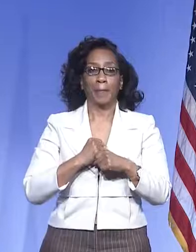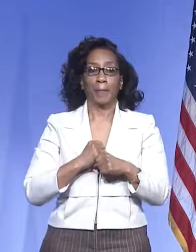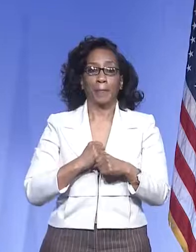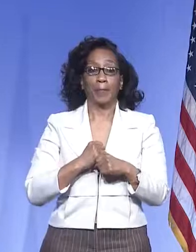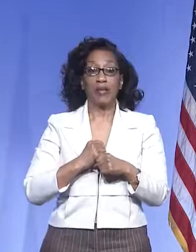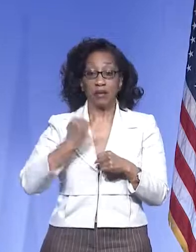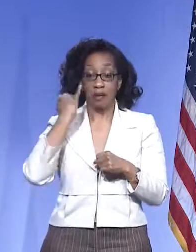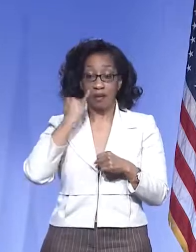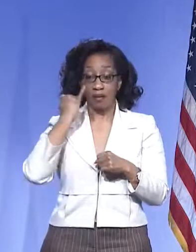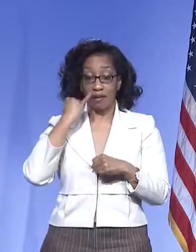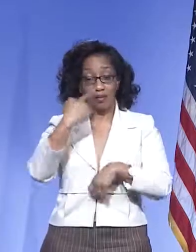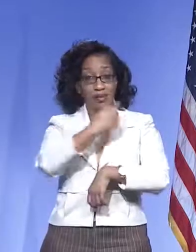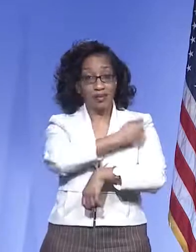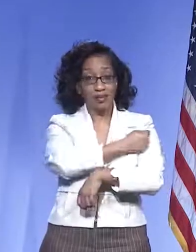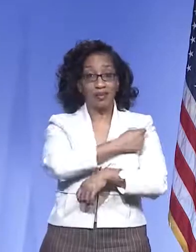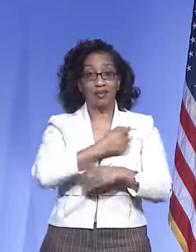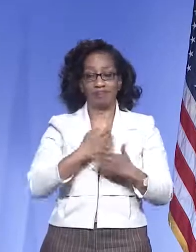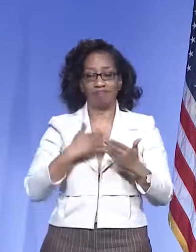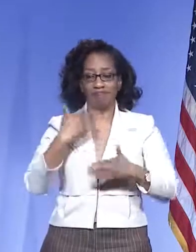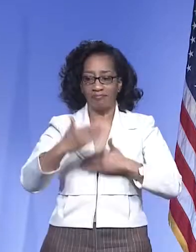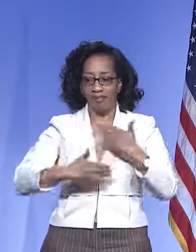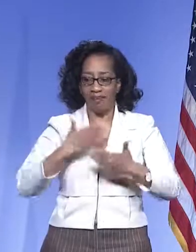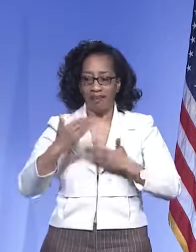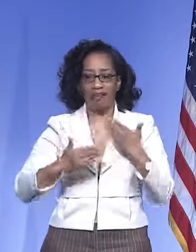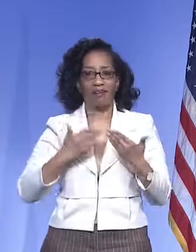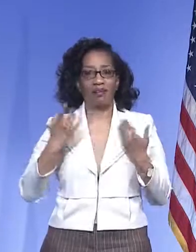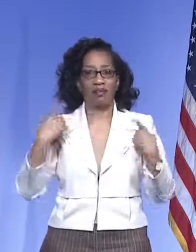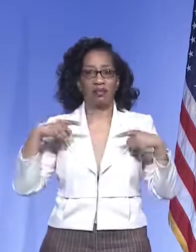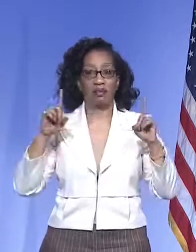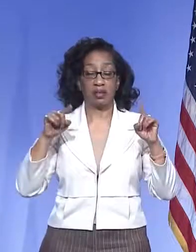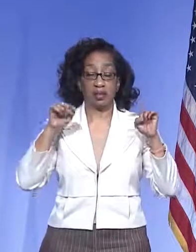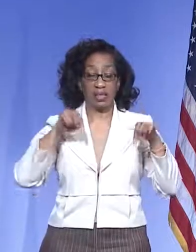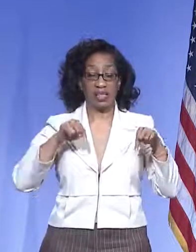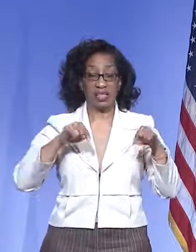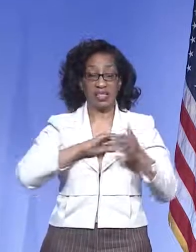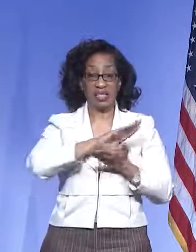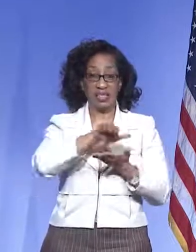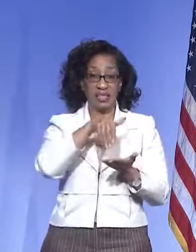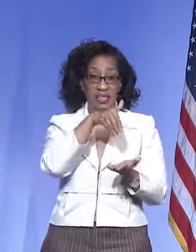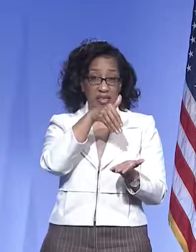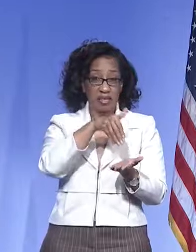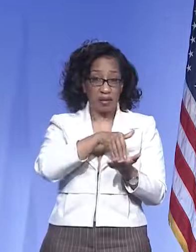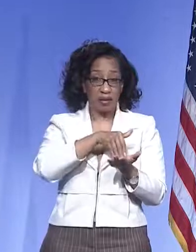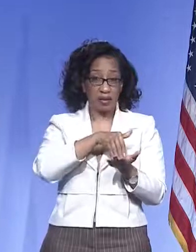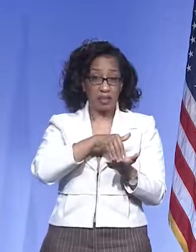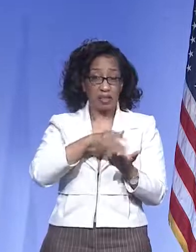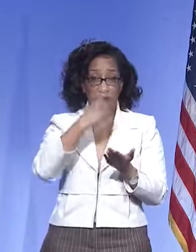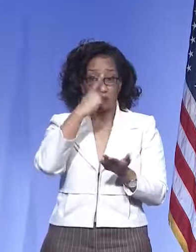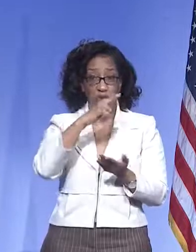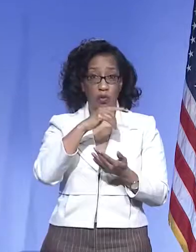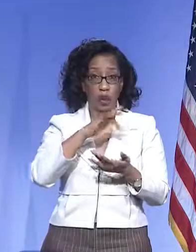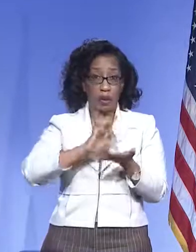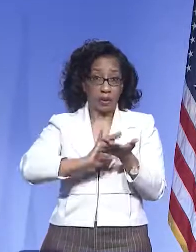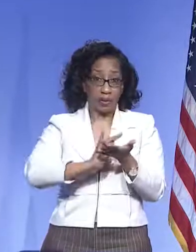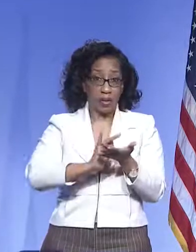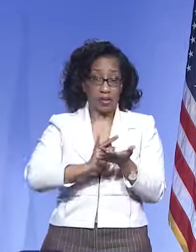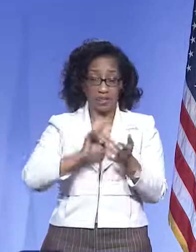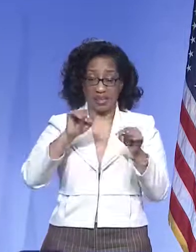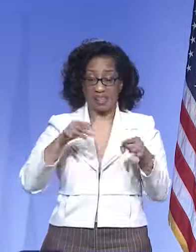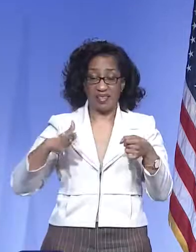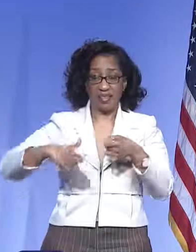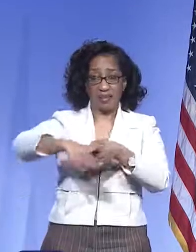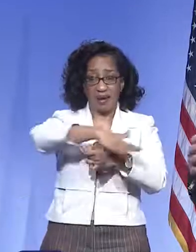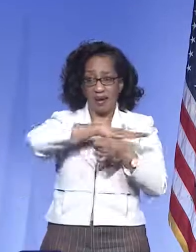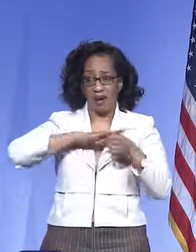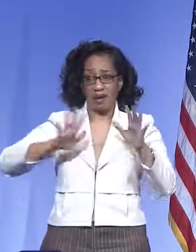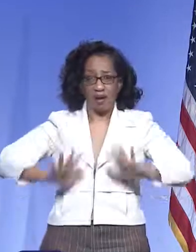net result here, as you said very well. We are the medical center for this entire region, and so if the infection continues